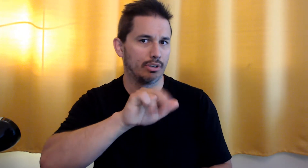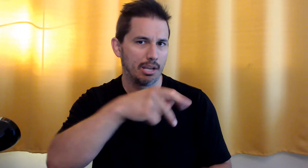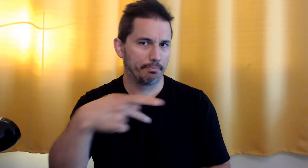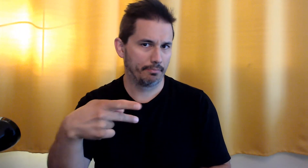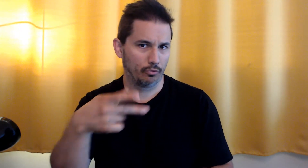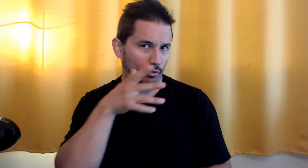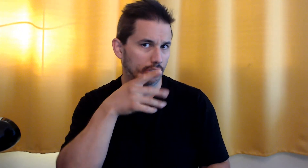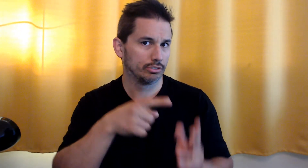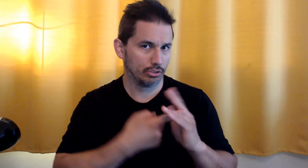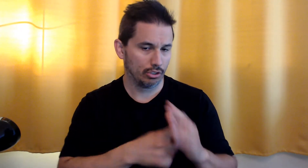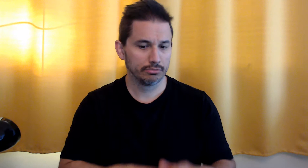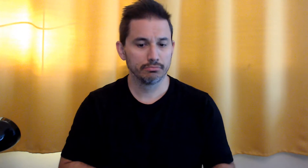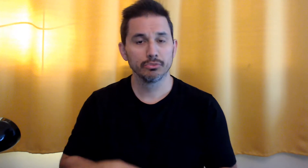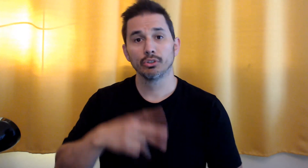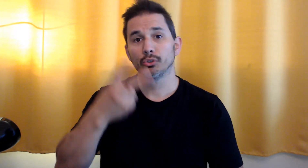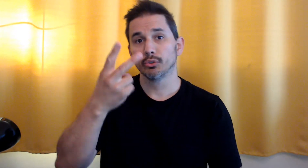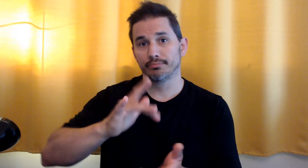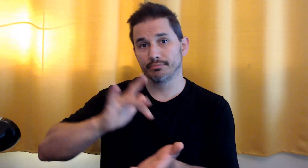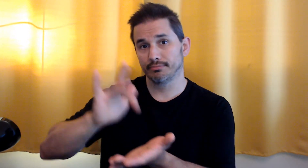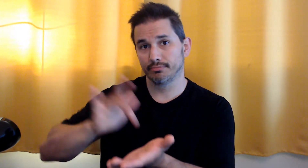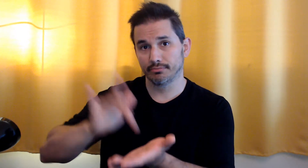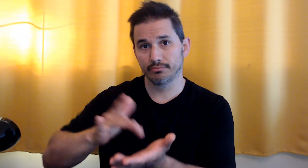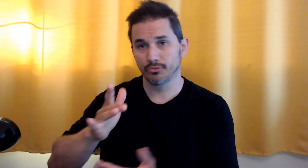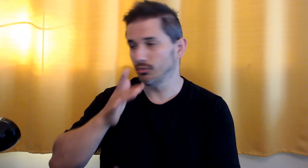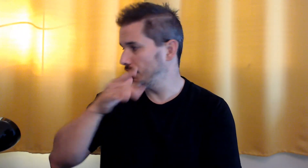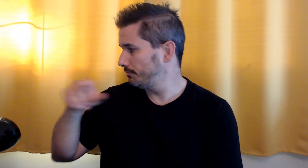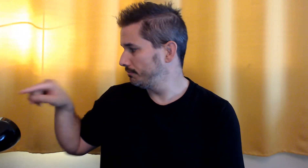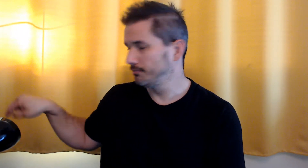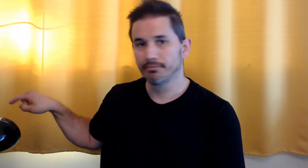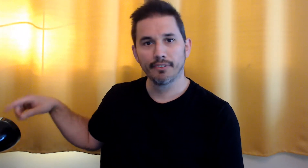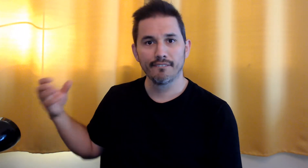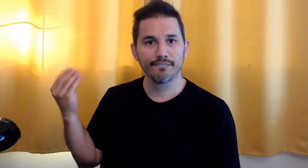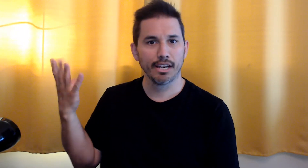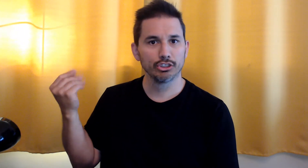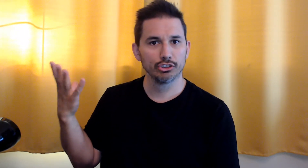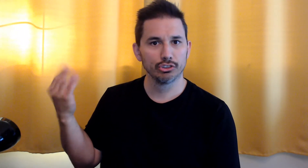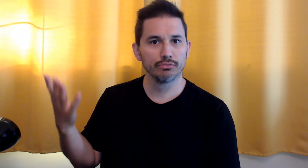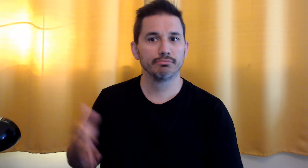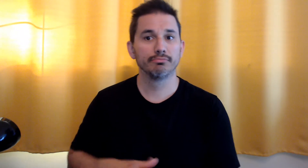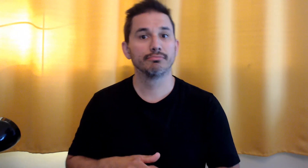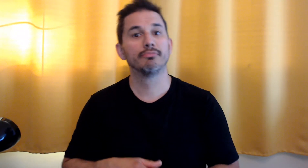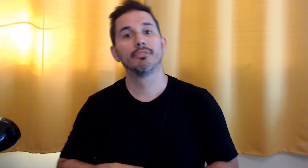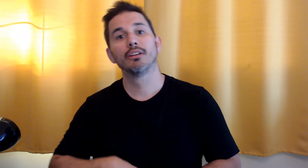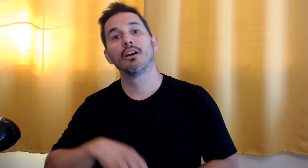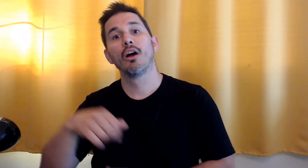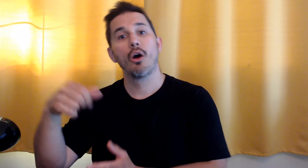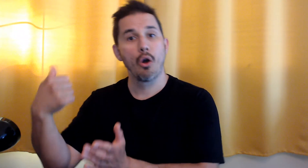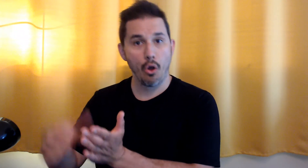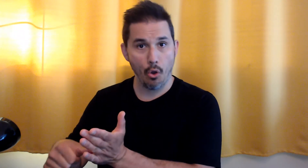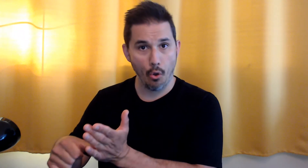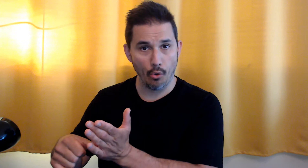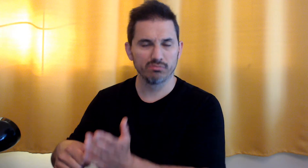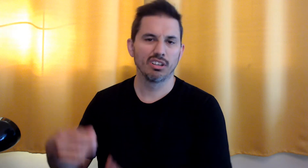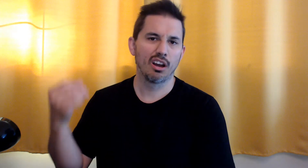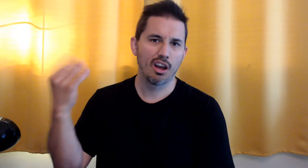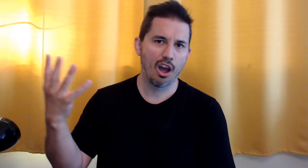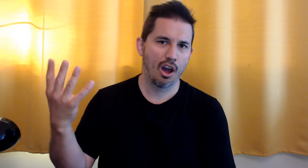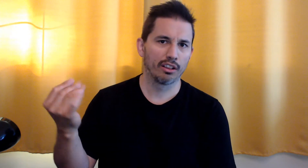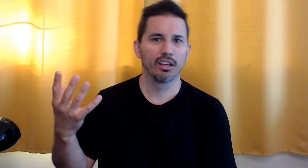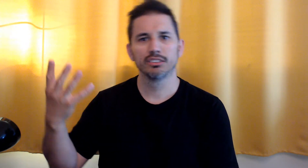do a double press, and that'll make this lamp start to flash. Then I'll do a press and hold to just turn the lamp on and